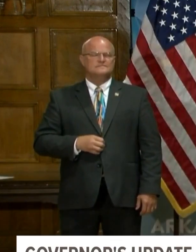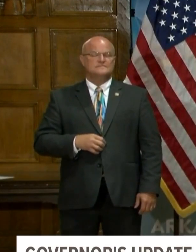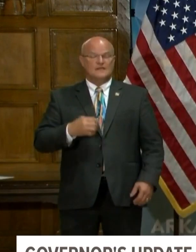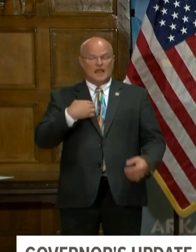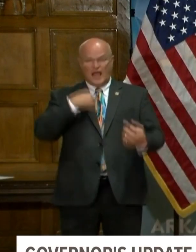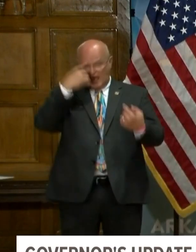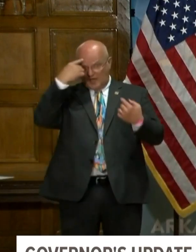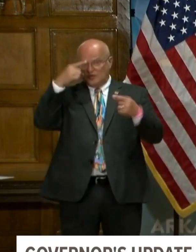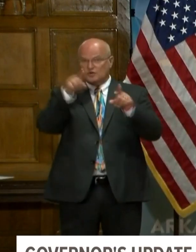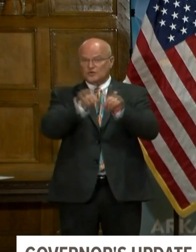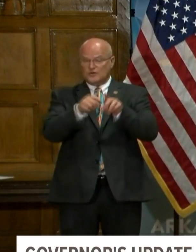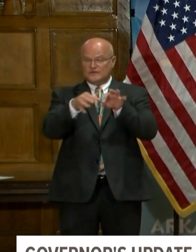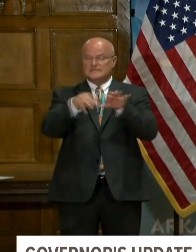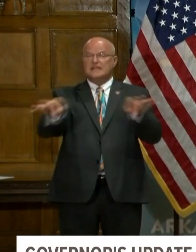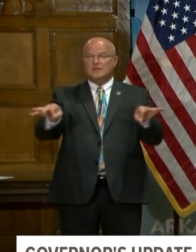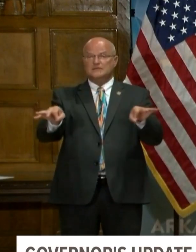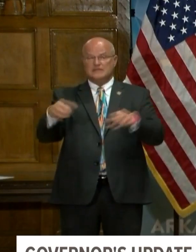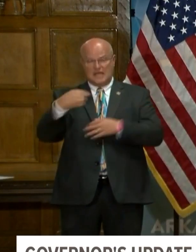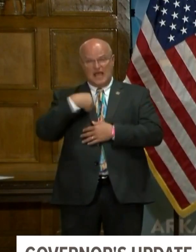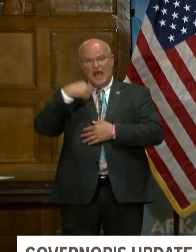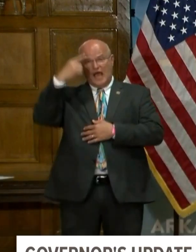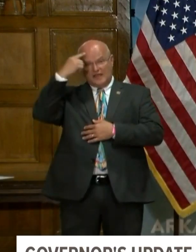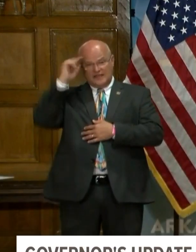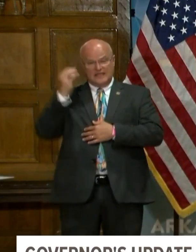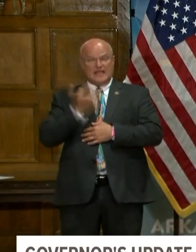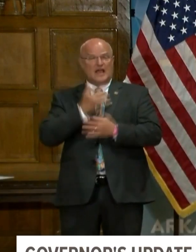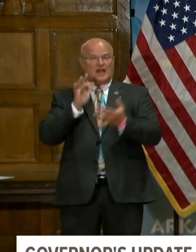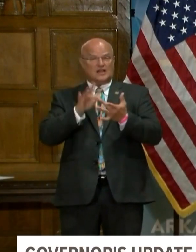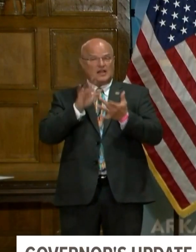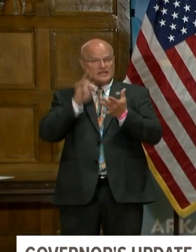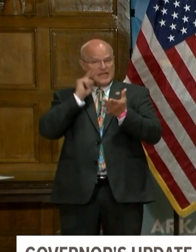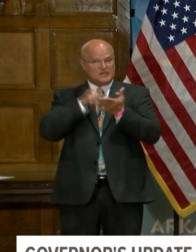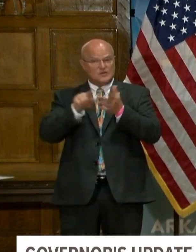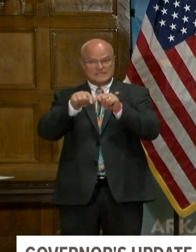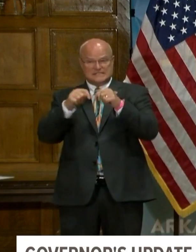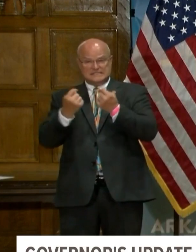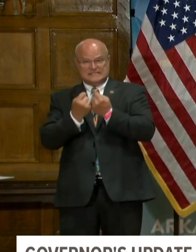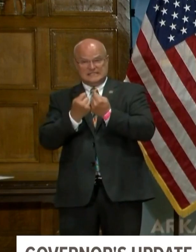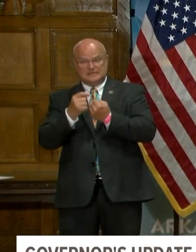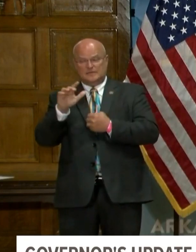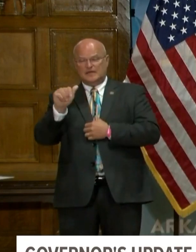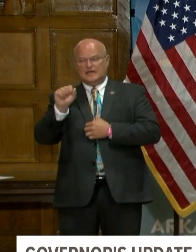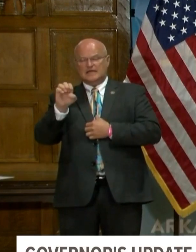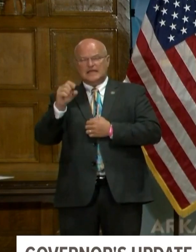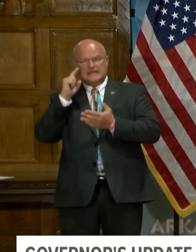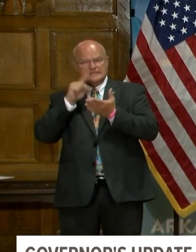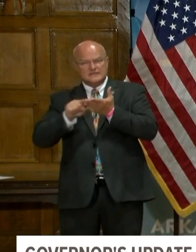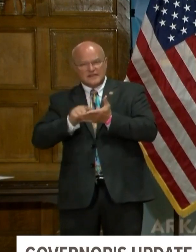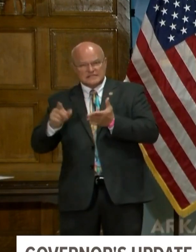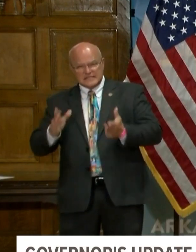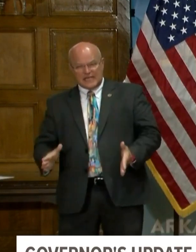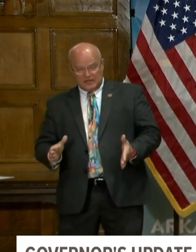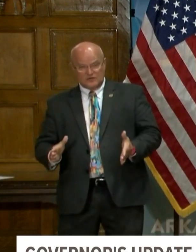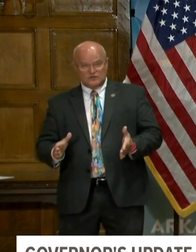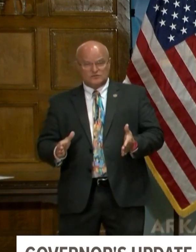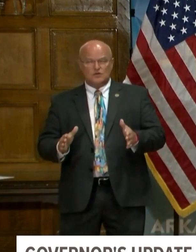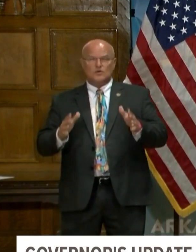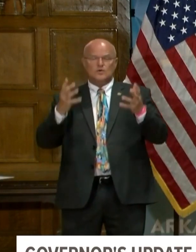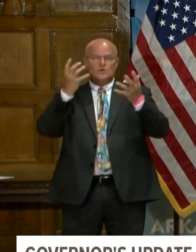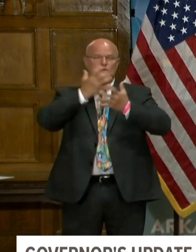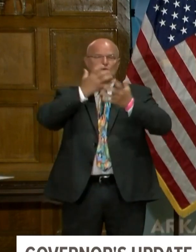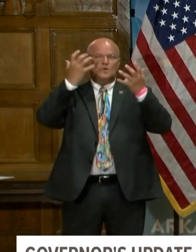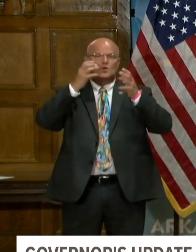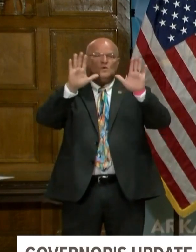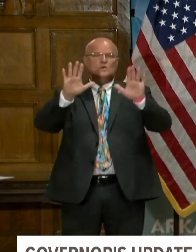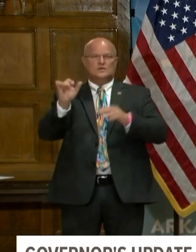I would agree with the governor's statements. I think our contact tracing team, our case investigators and contact tracers have done an